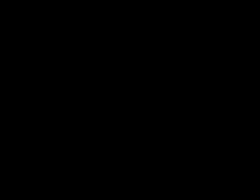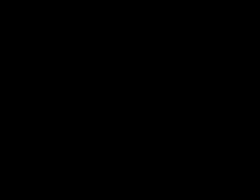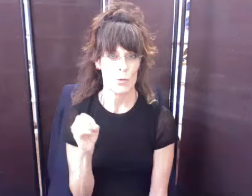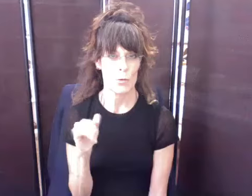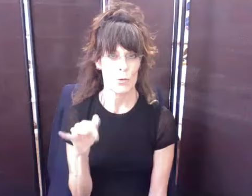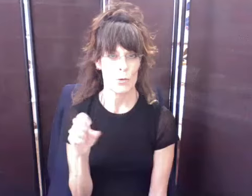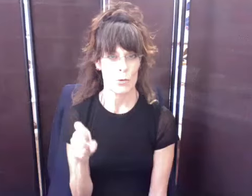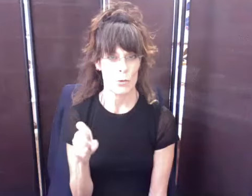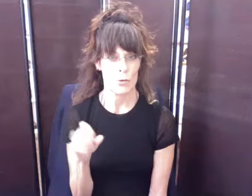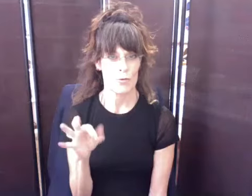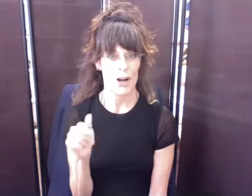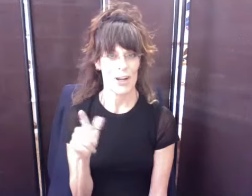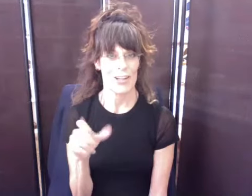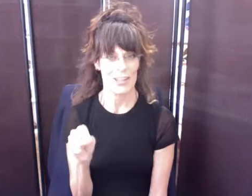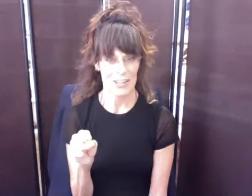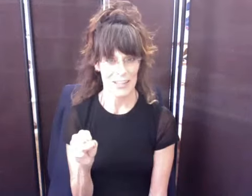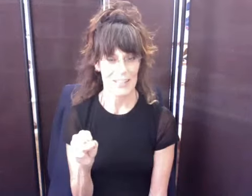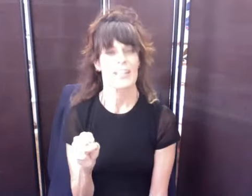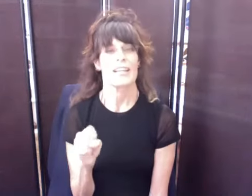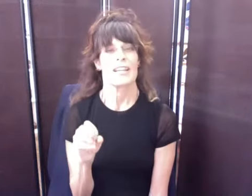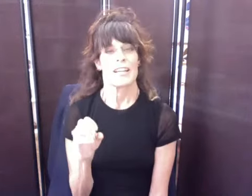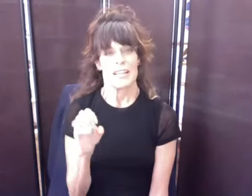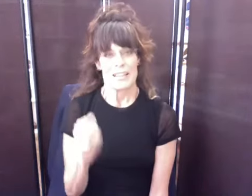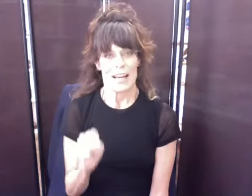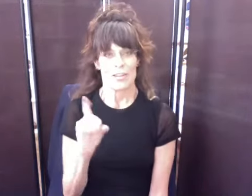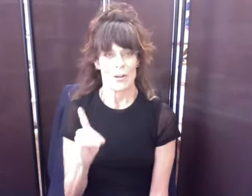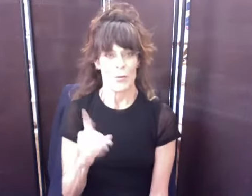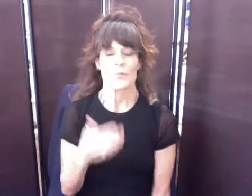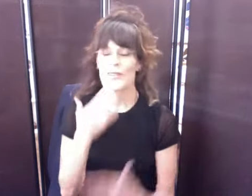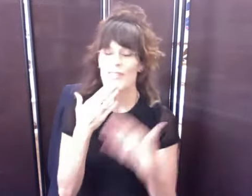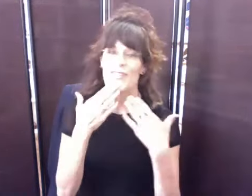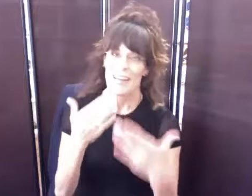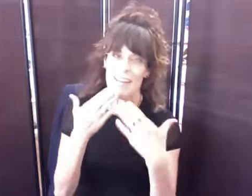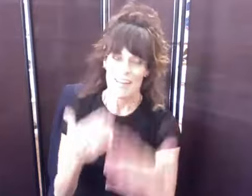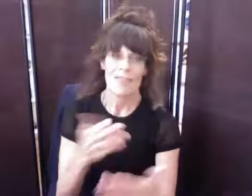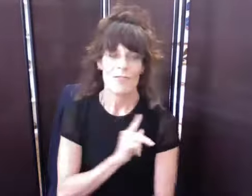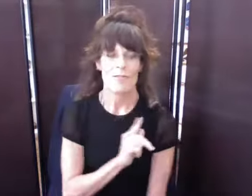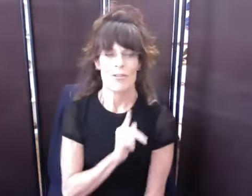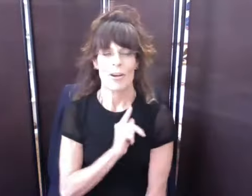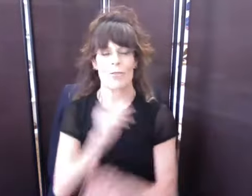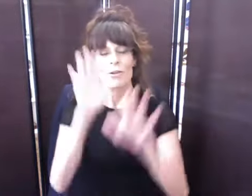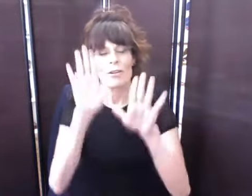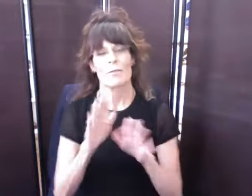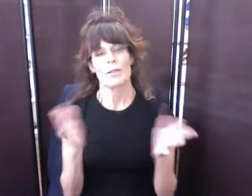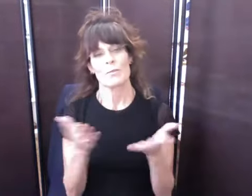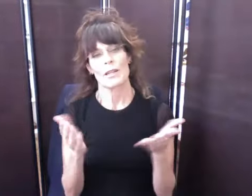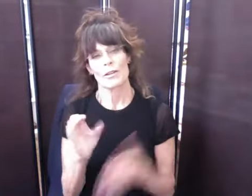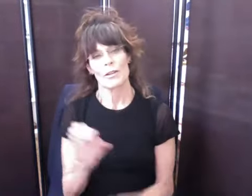Thank you very much, Carl. I appreciate it. It is wonderful to be here at the Covina Speaker Group. I want to thank Carl for the